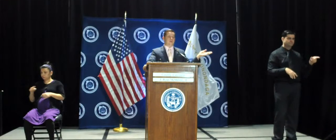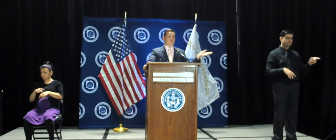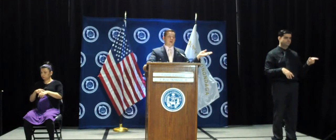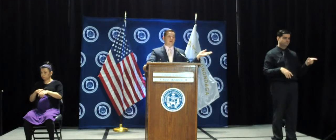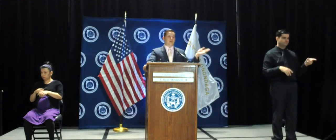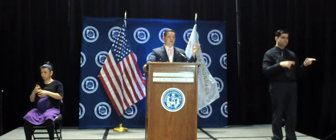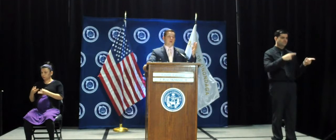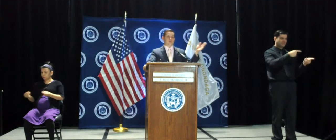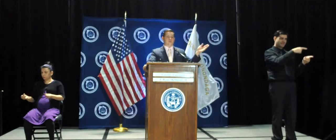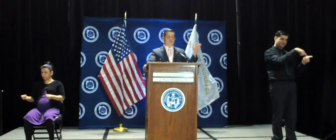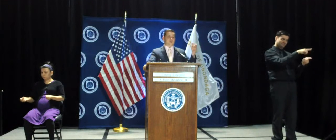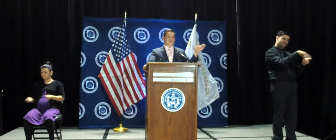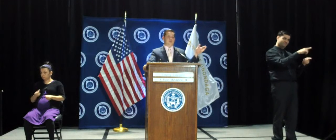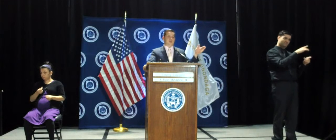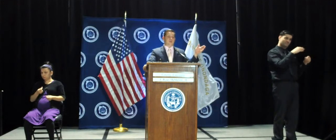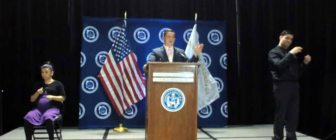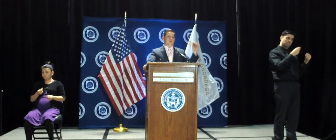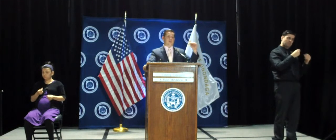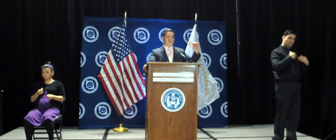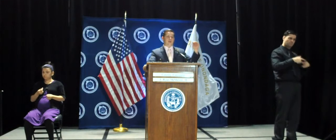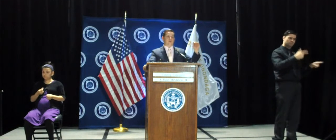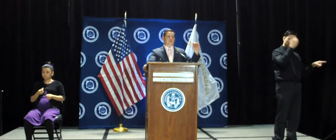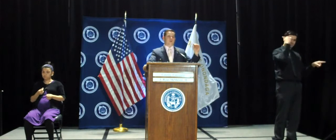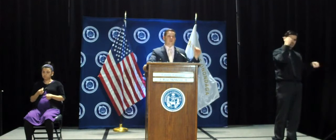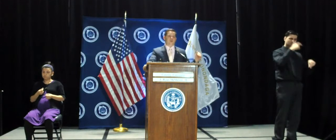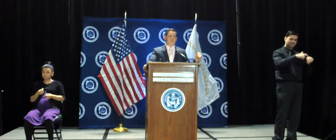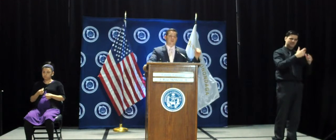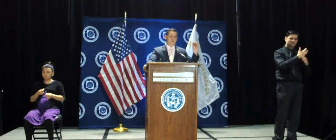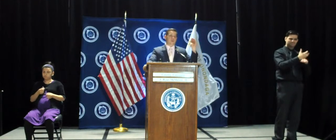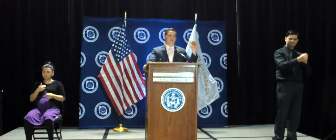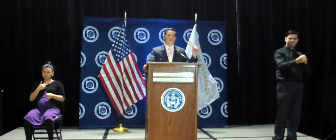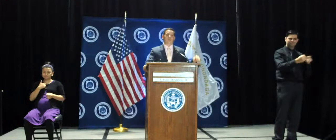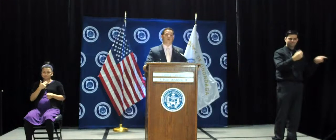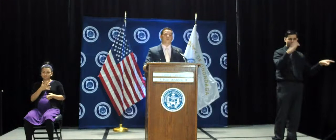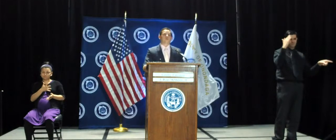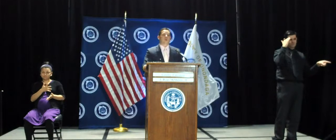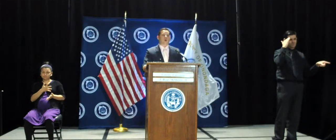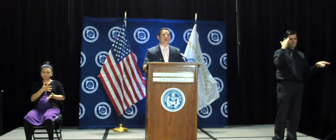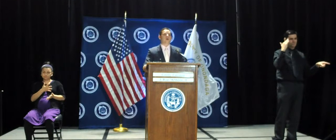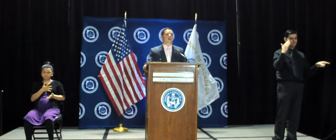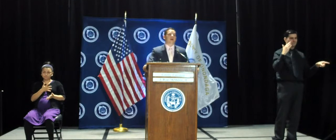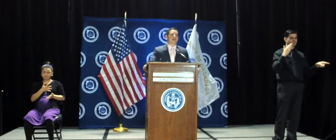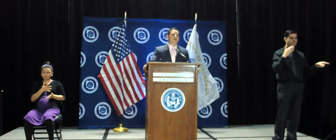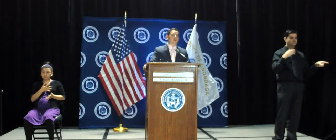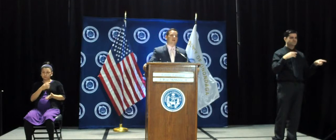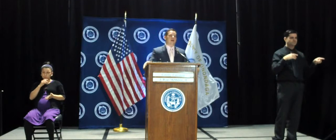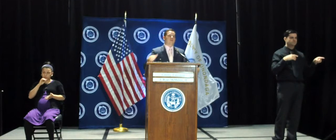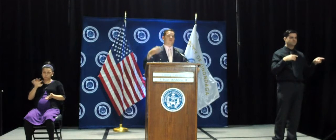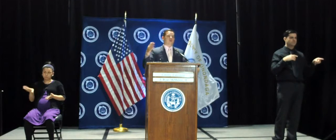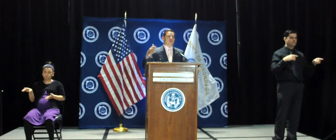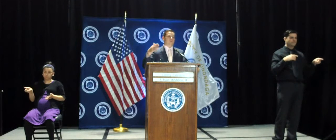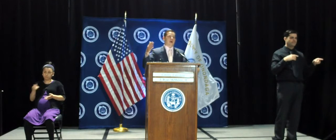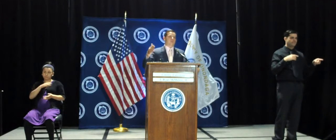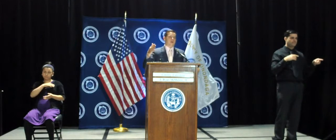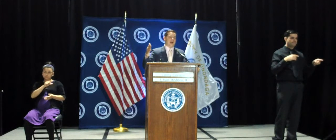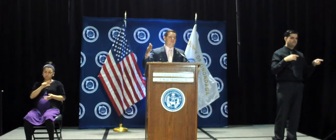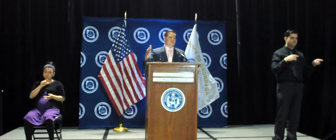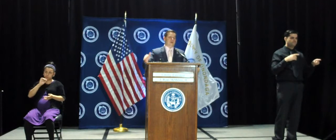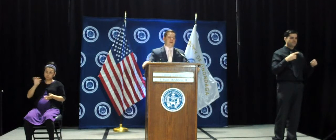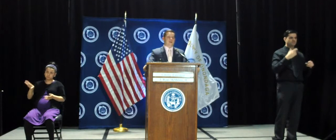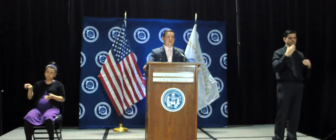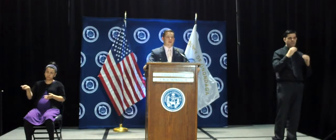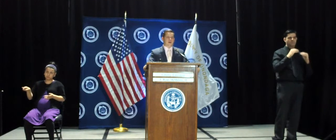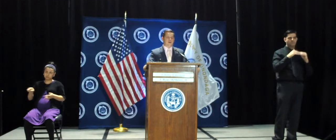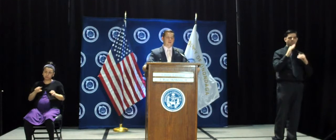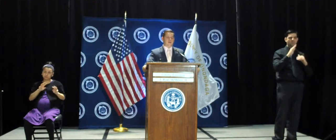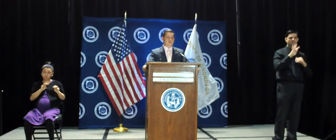why do they want to risk the assessment either? They know that it's not worth 33, but it's worth more than 4. And can they have a functioning property after